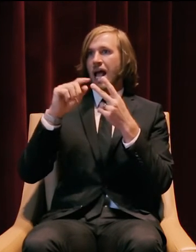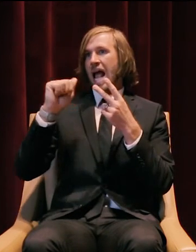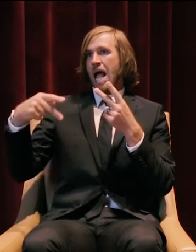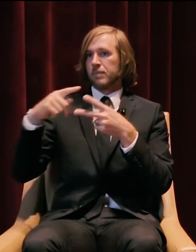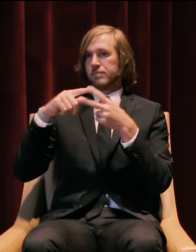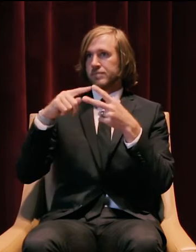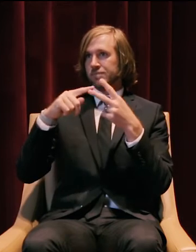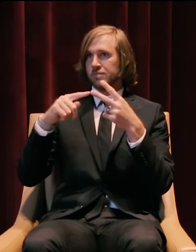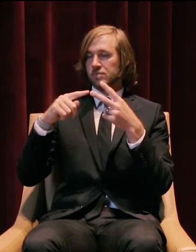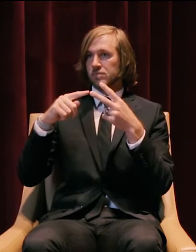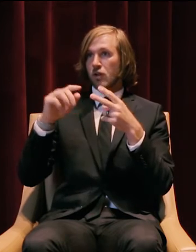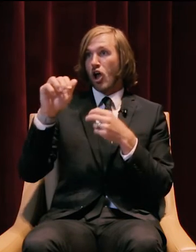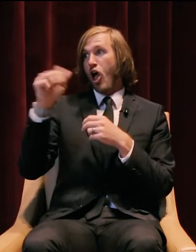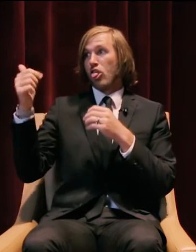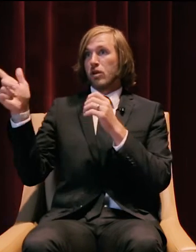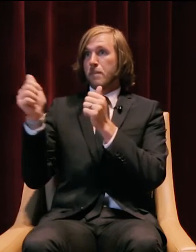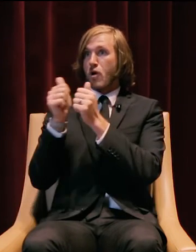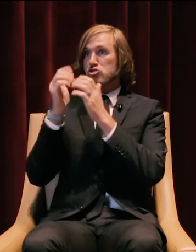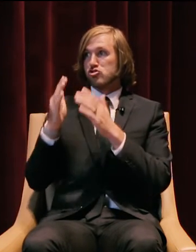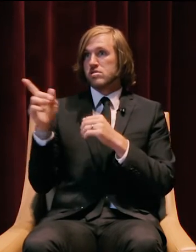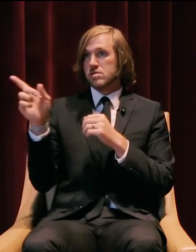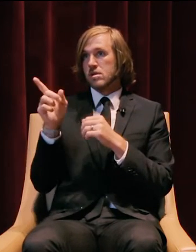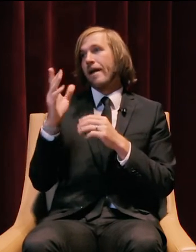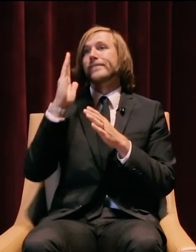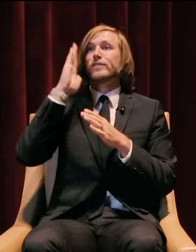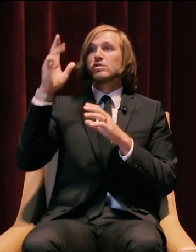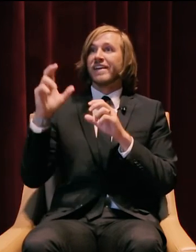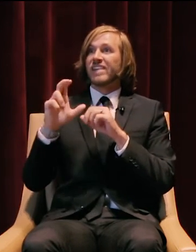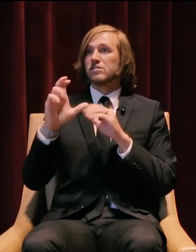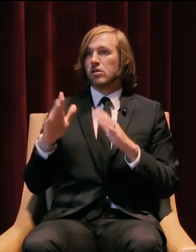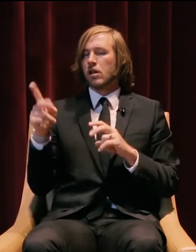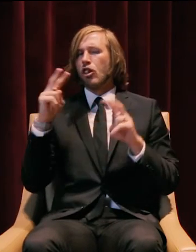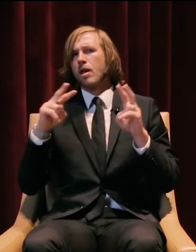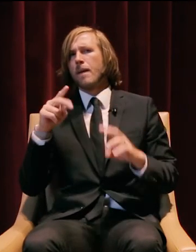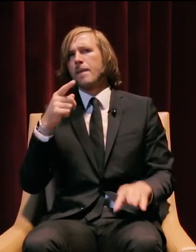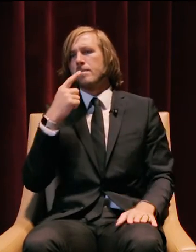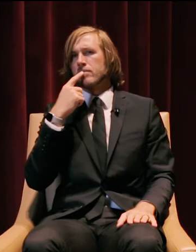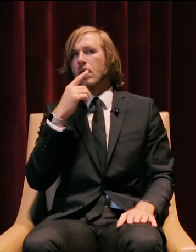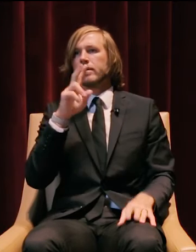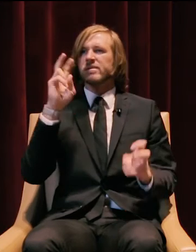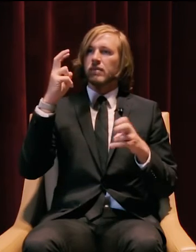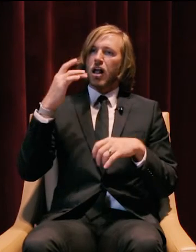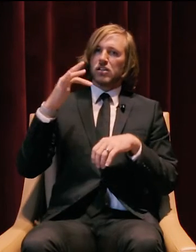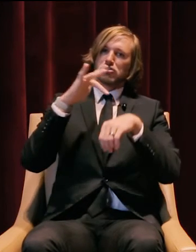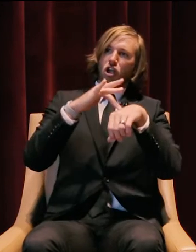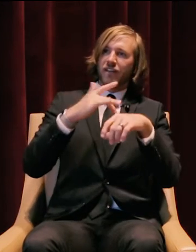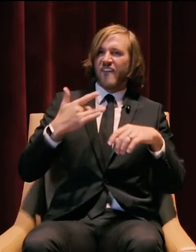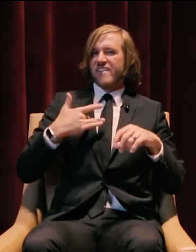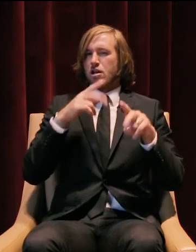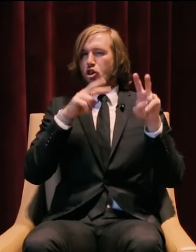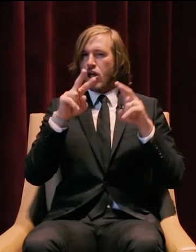So the other partners and future investors can look at it, touch it, feel it, look at the